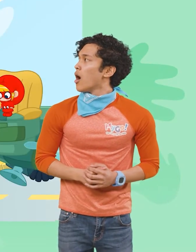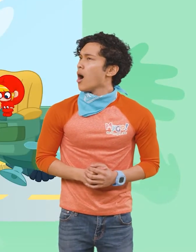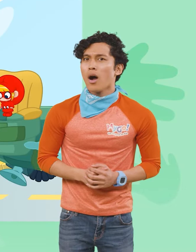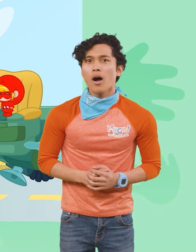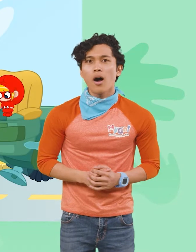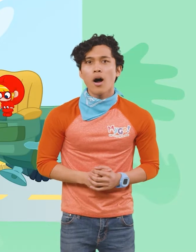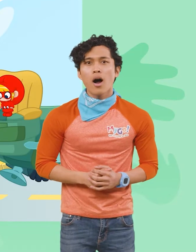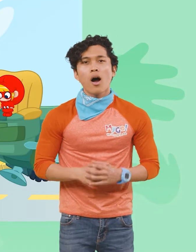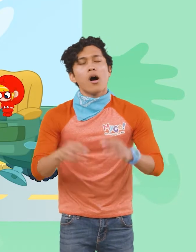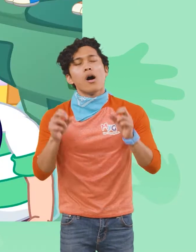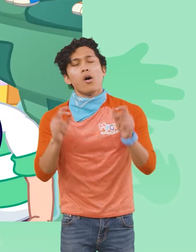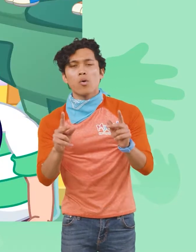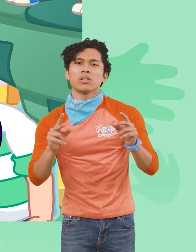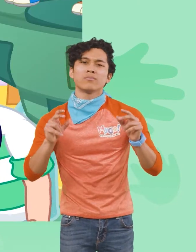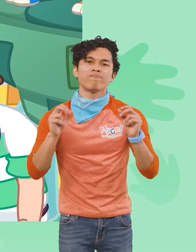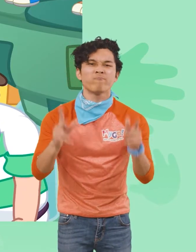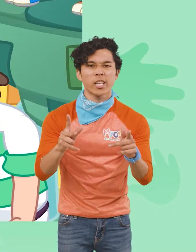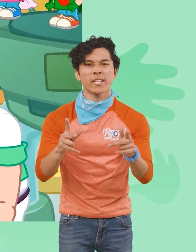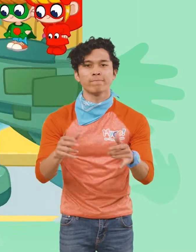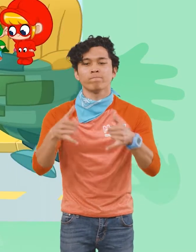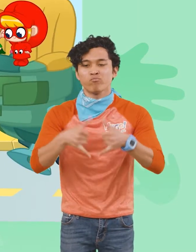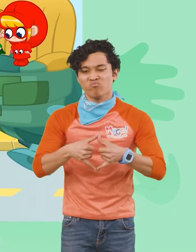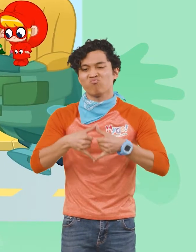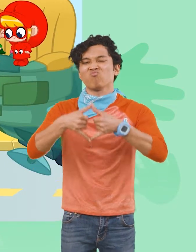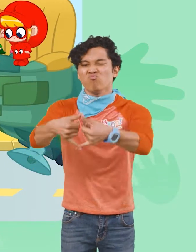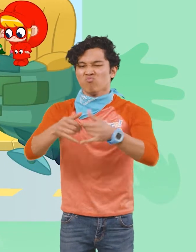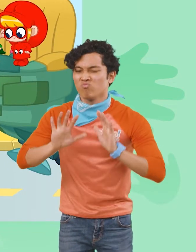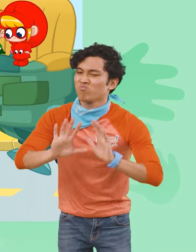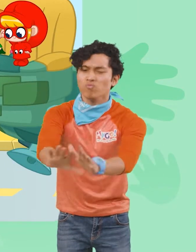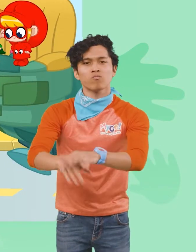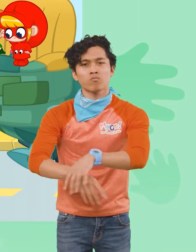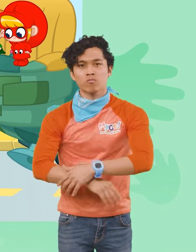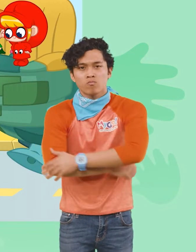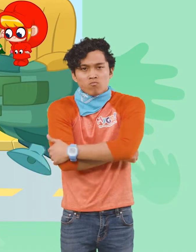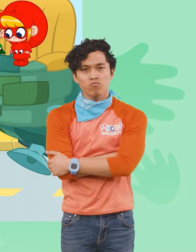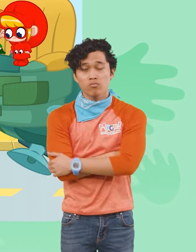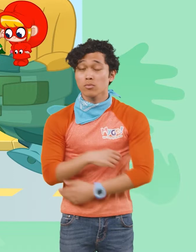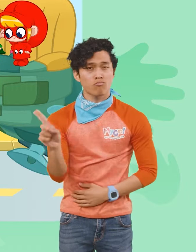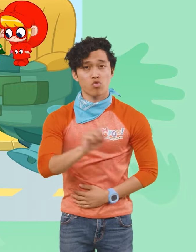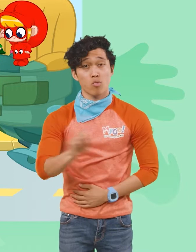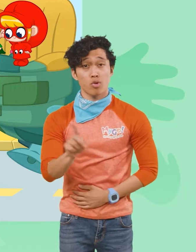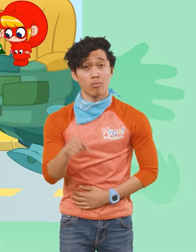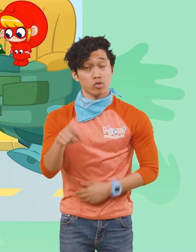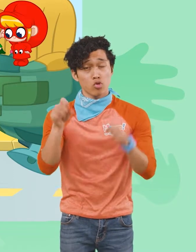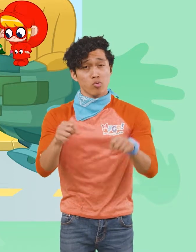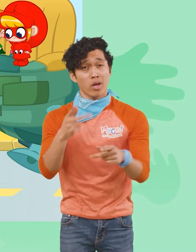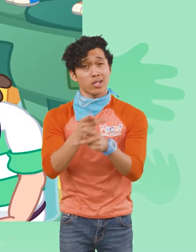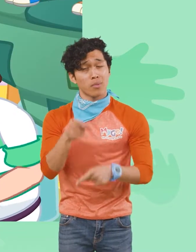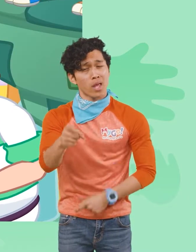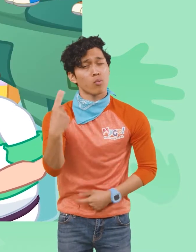OK, OK. Hey, here are the awards back. No, no. You can keep that one. It